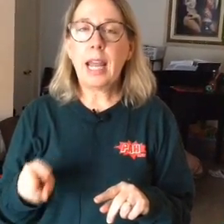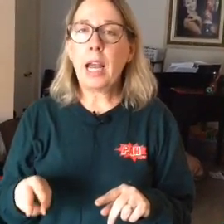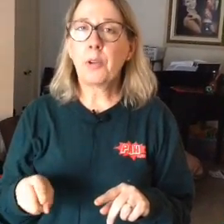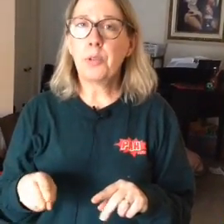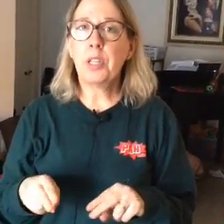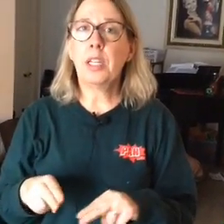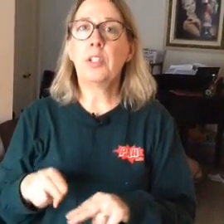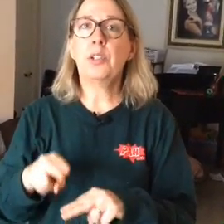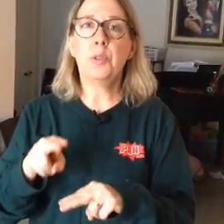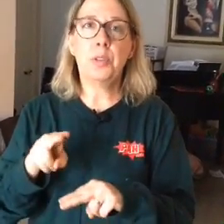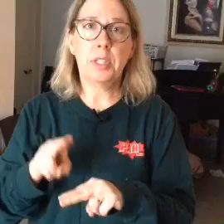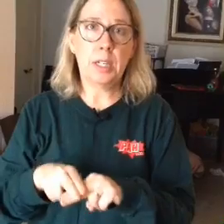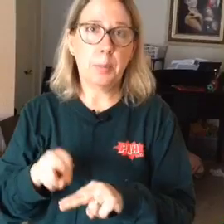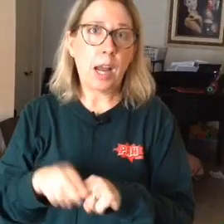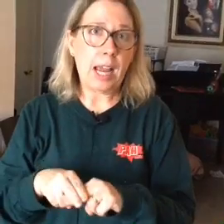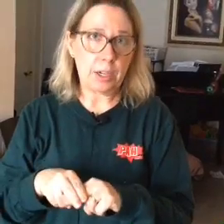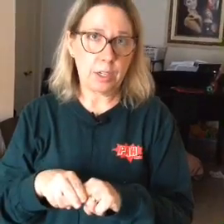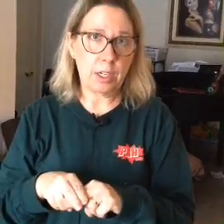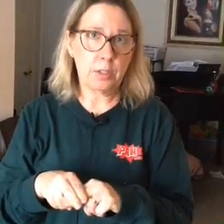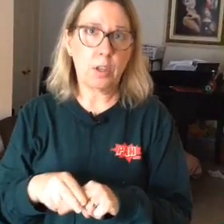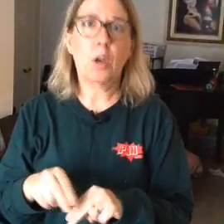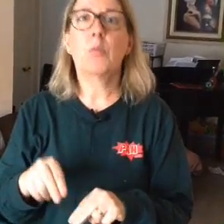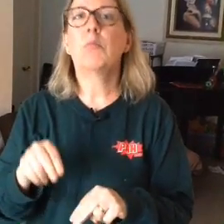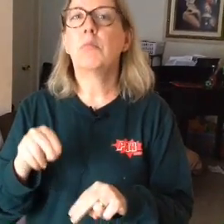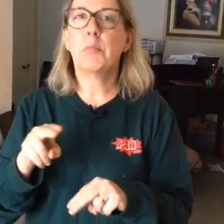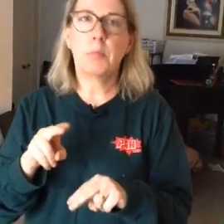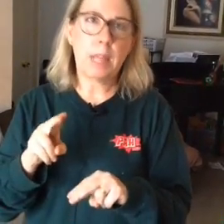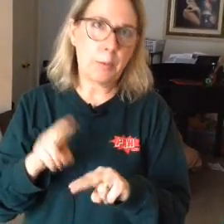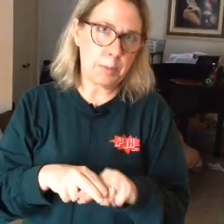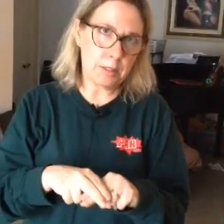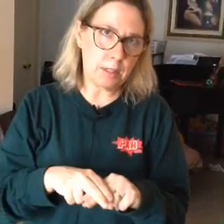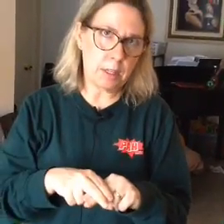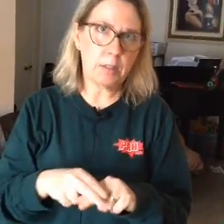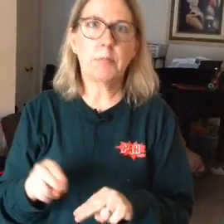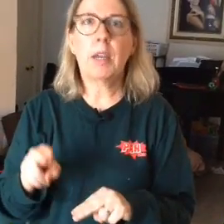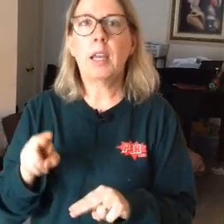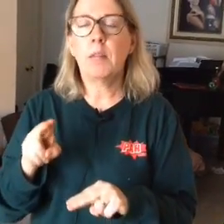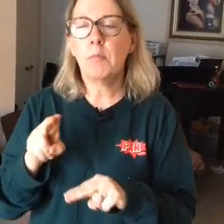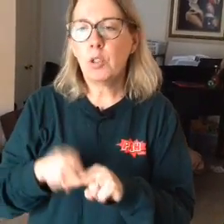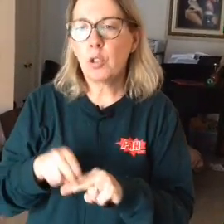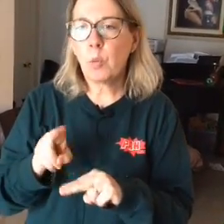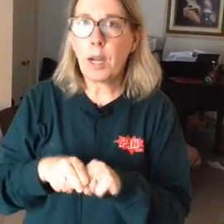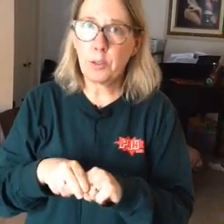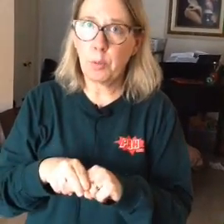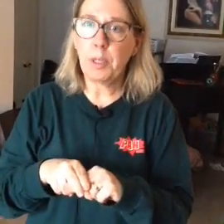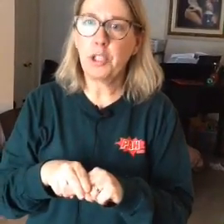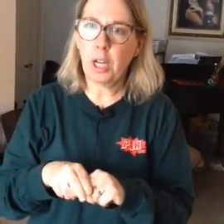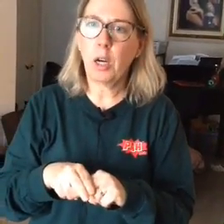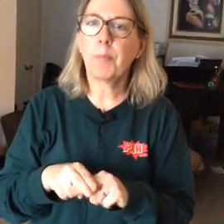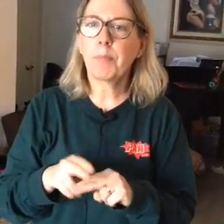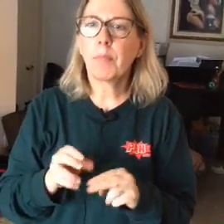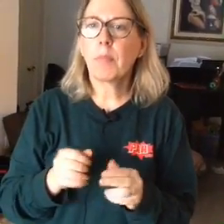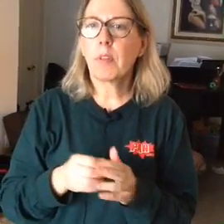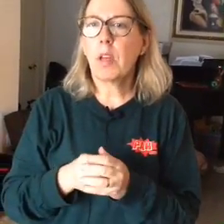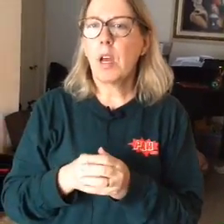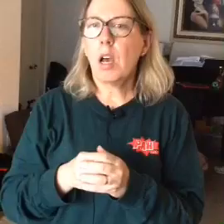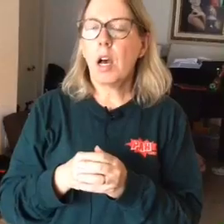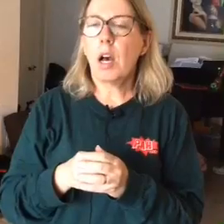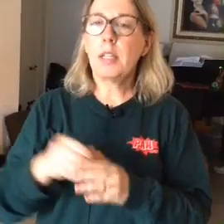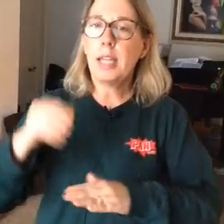noun, you tend to do the double action. So that would be sit, and twice would be chair.